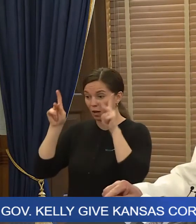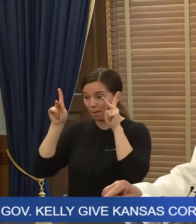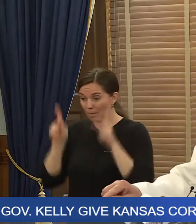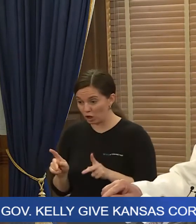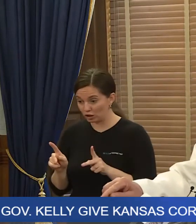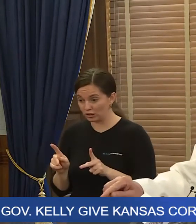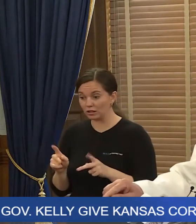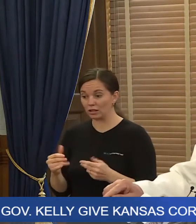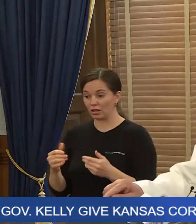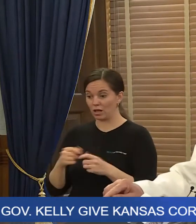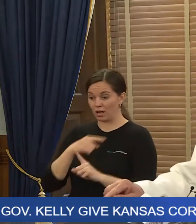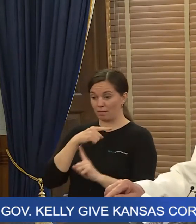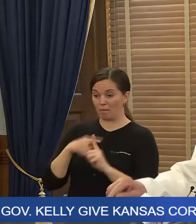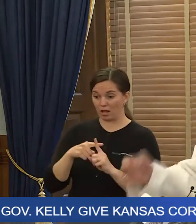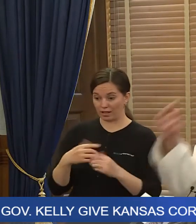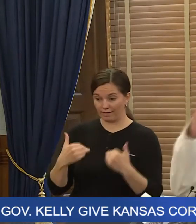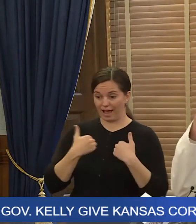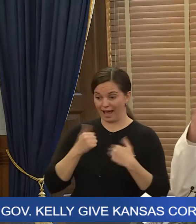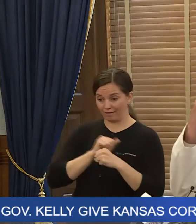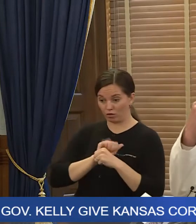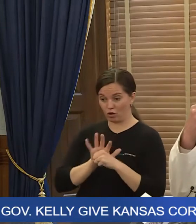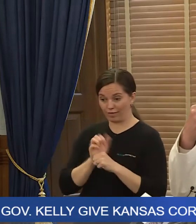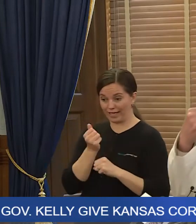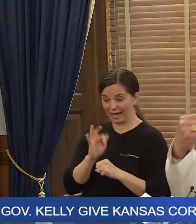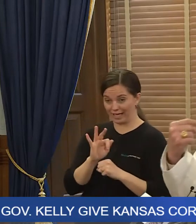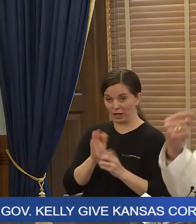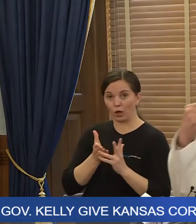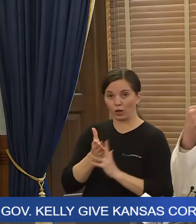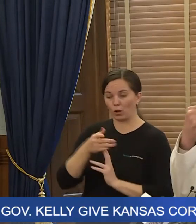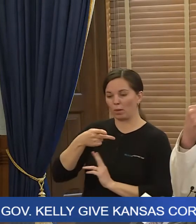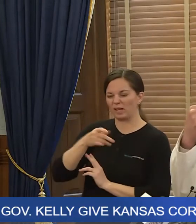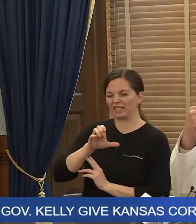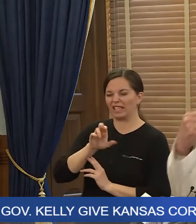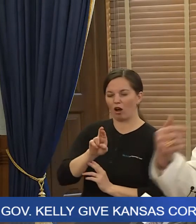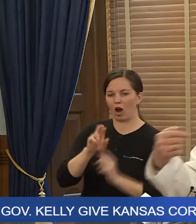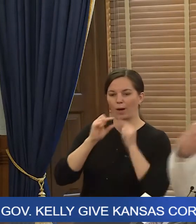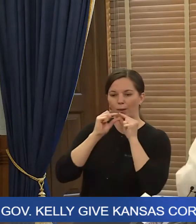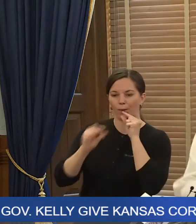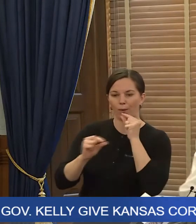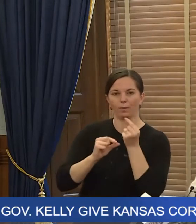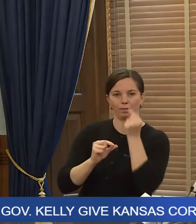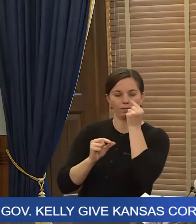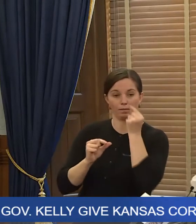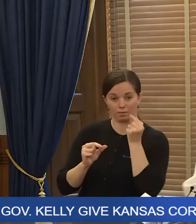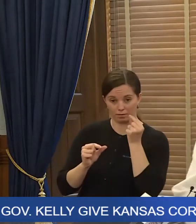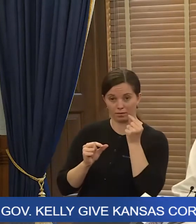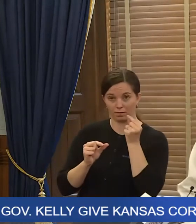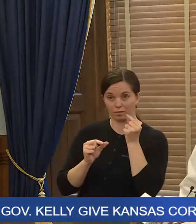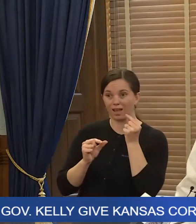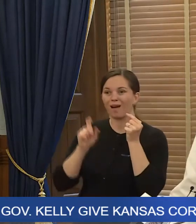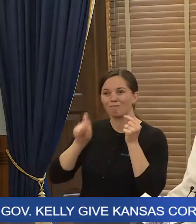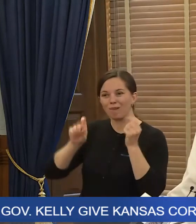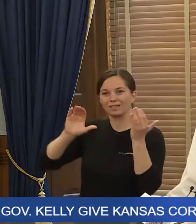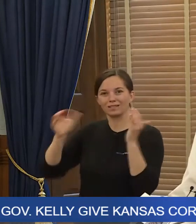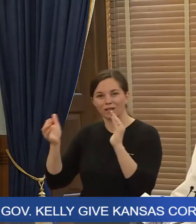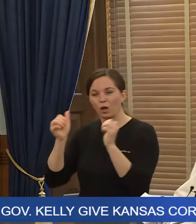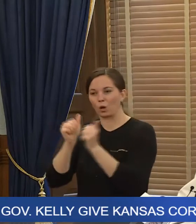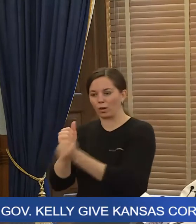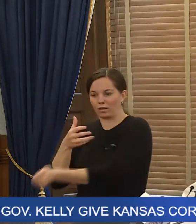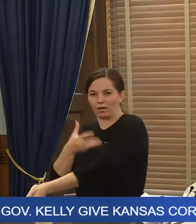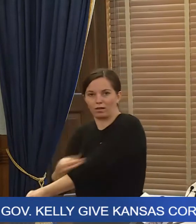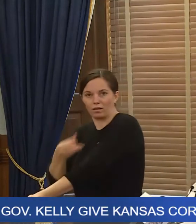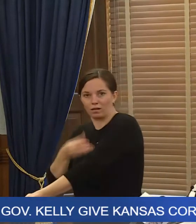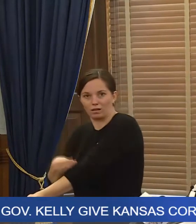date to have COVID-19 through a positive PCR test of the nasopharynx, paired that with the blood test for the